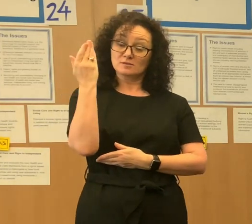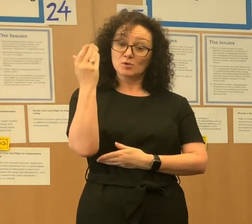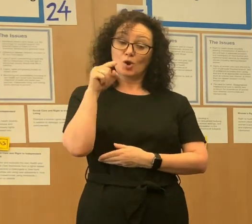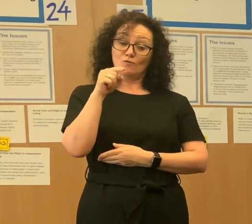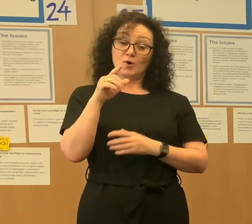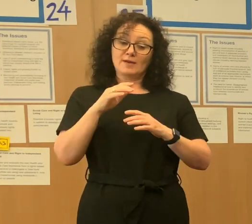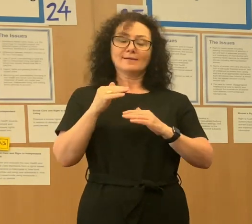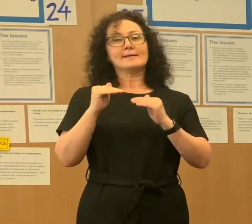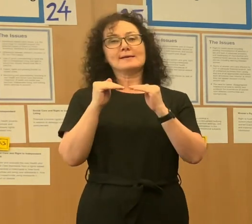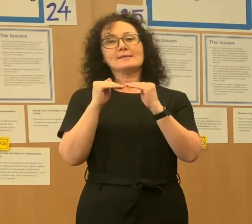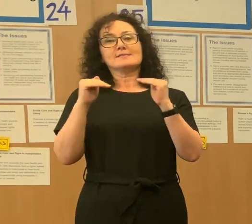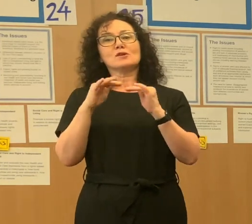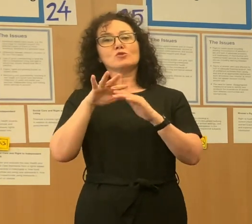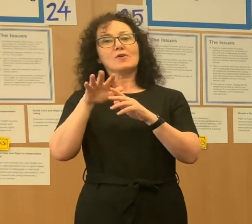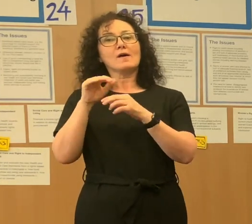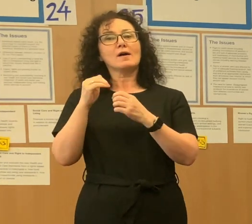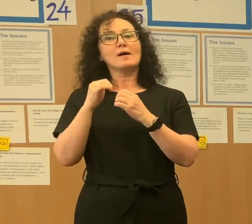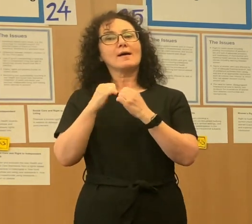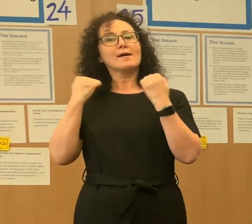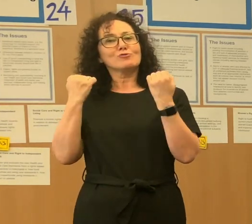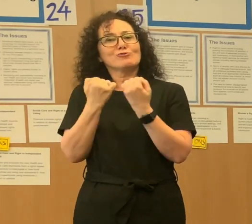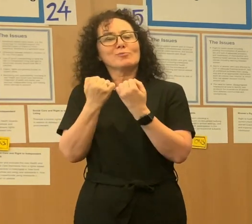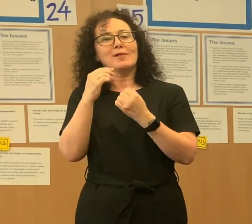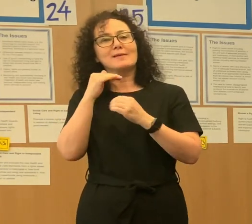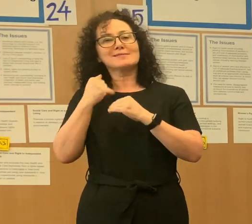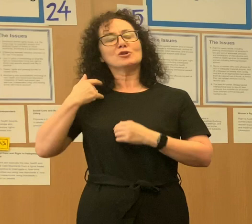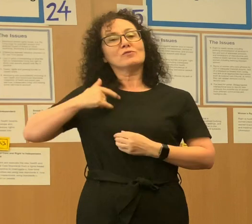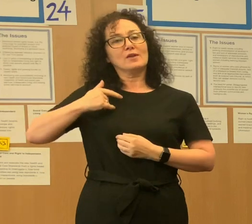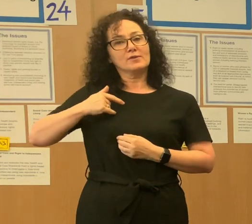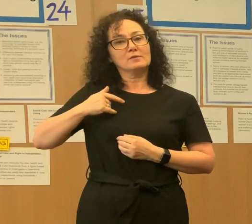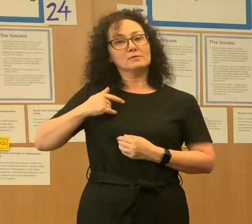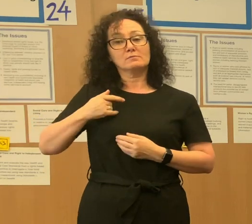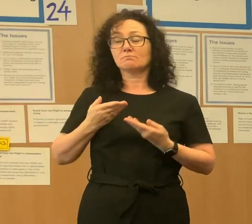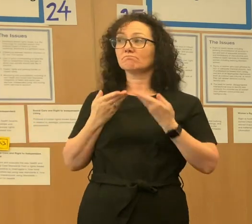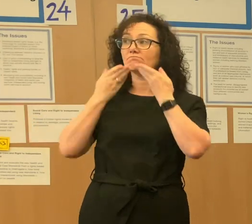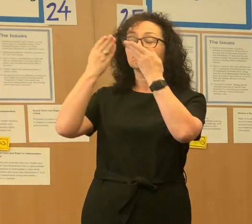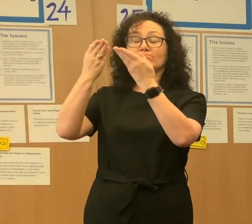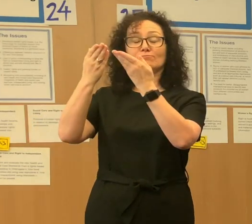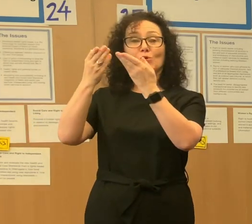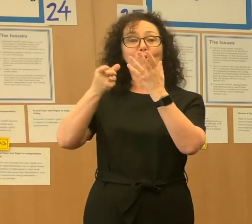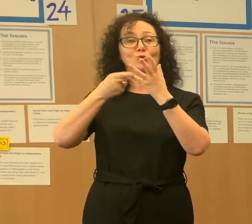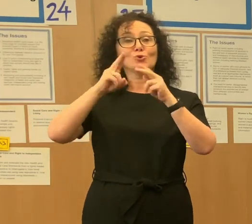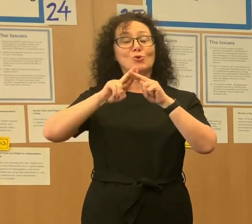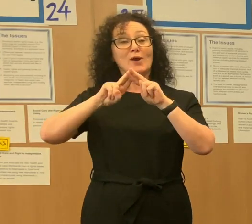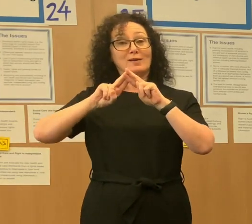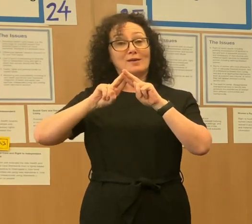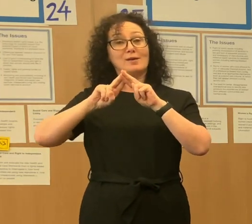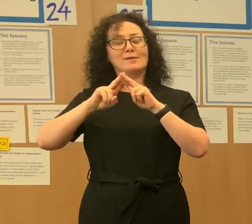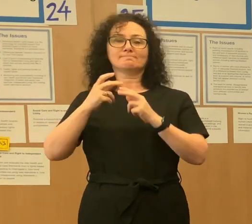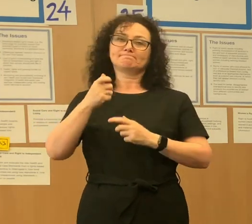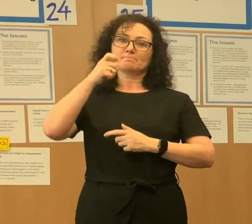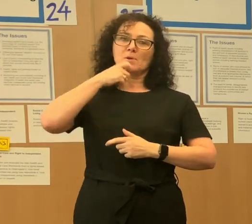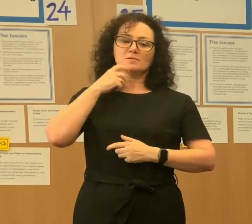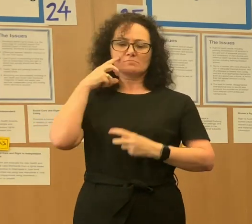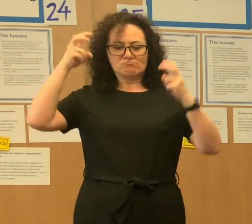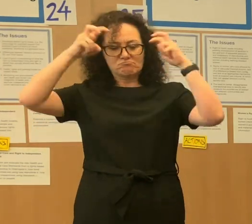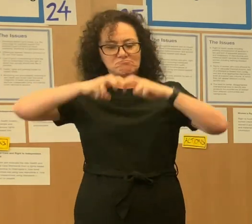Reference Group to the UN Special Rapporteur for Extreme Poverty and Human Rights when he visited the UK last